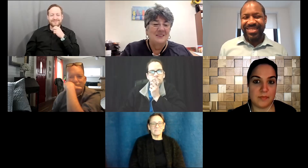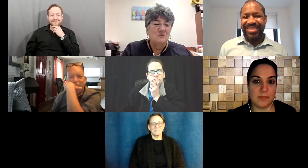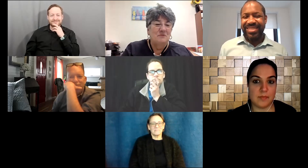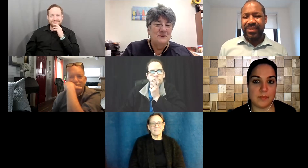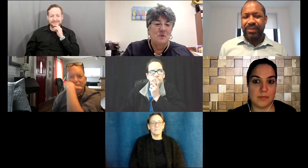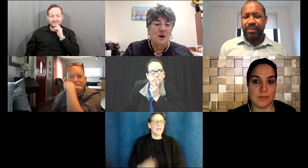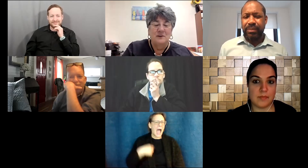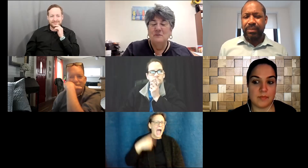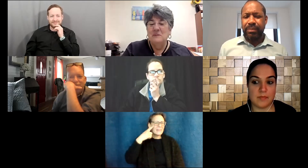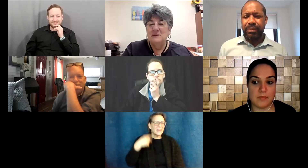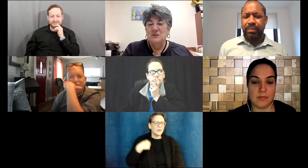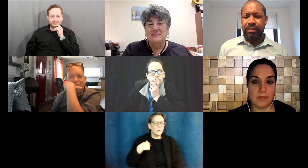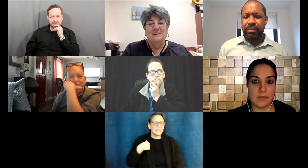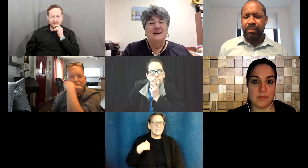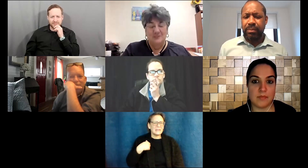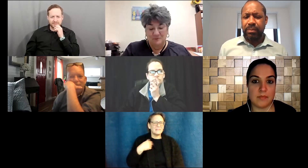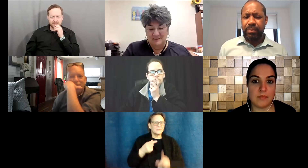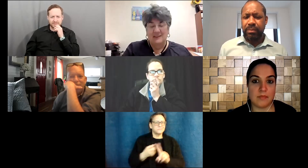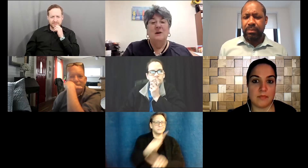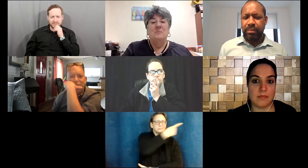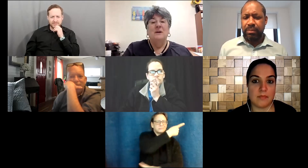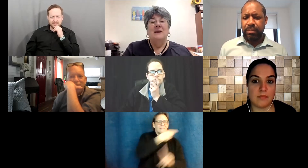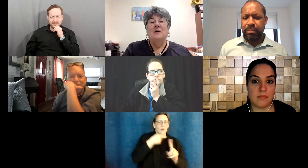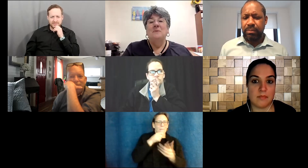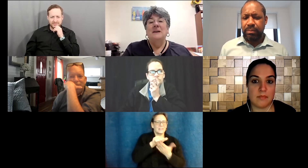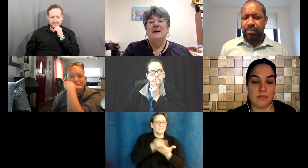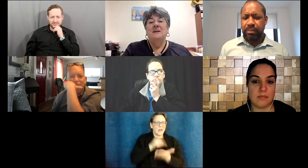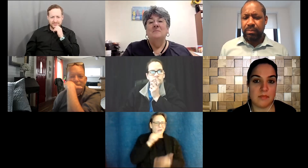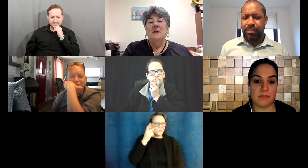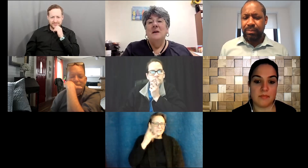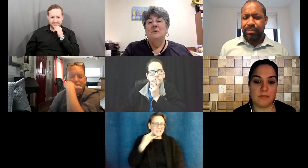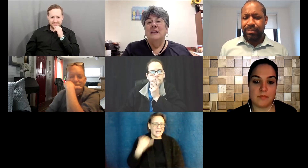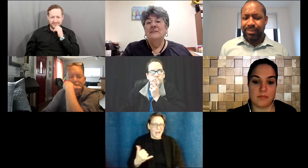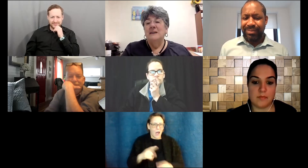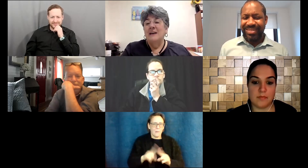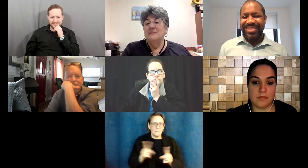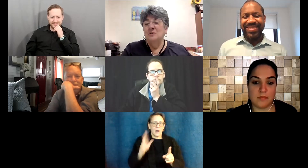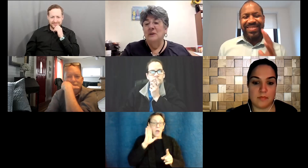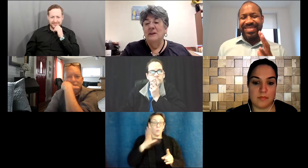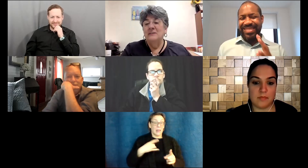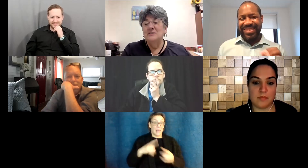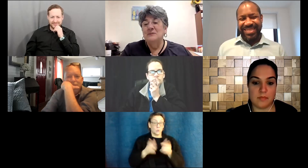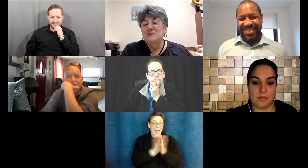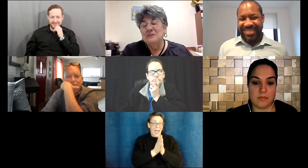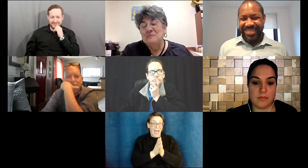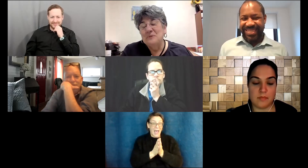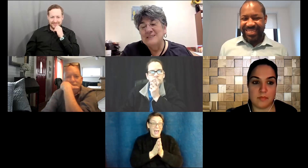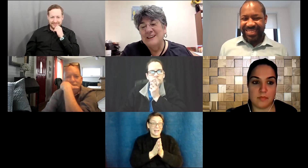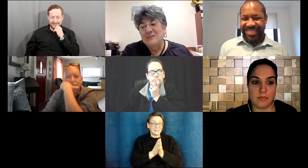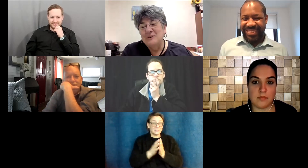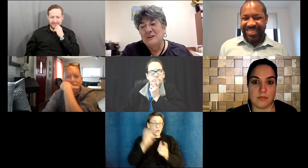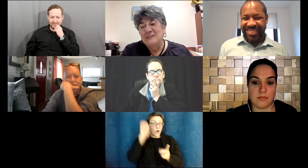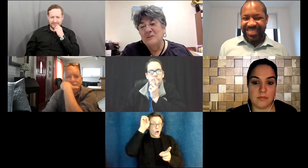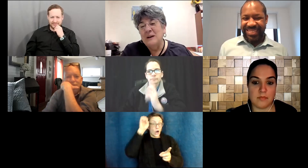I think we've departed from the agenda. I don't see it up right now, but I would like to ask you, Ernesto, to